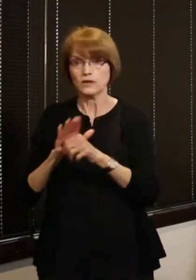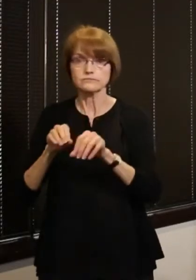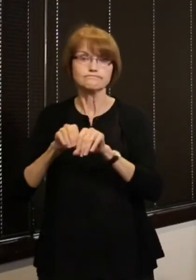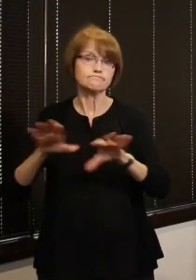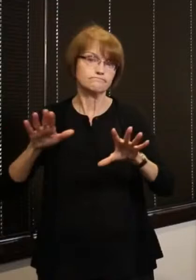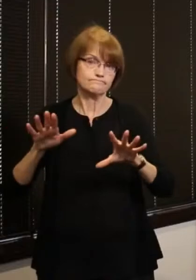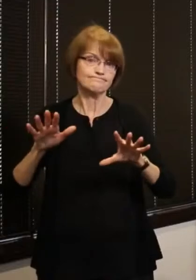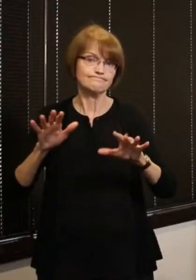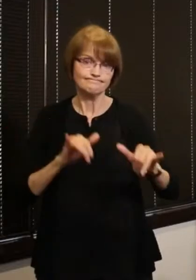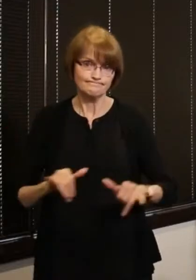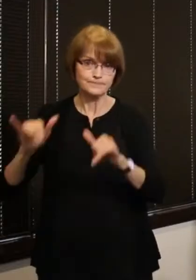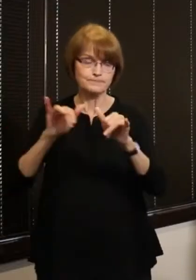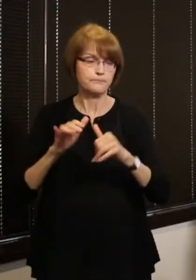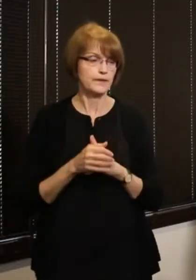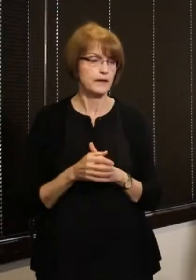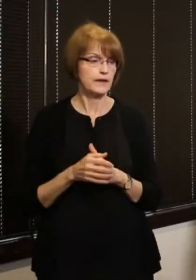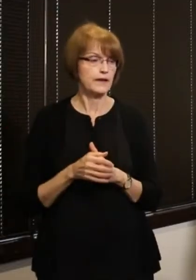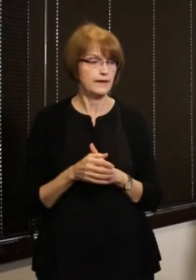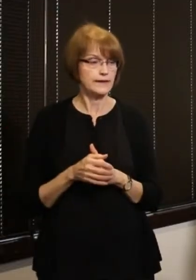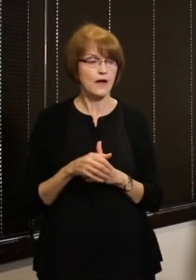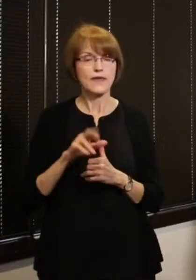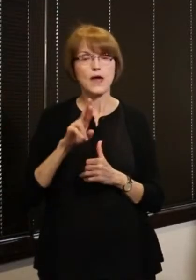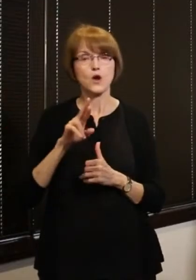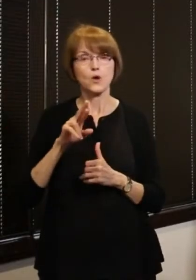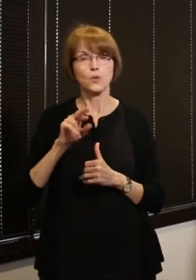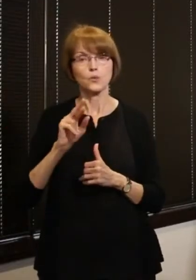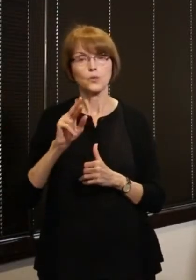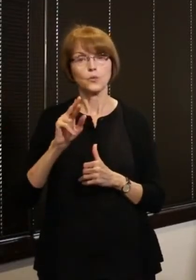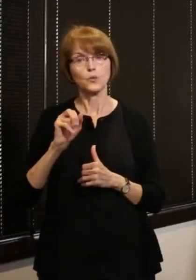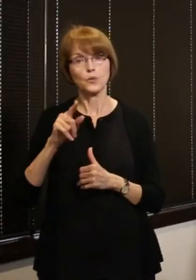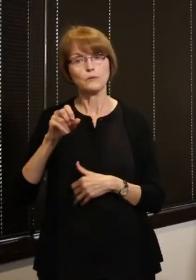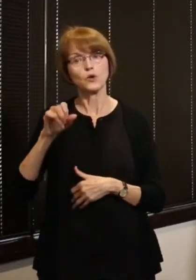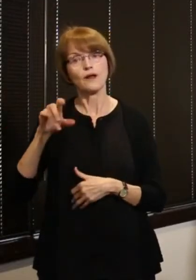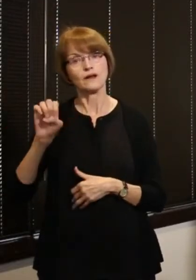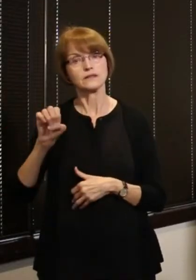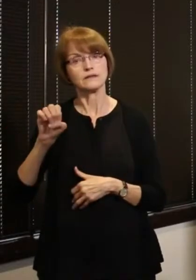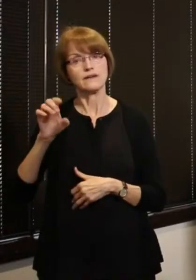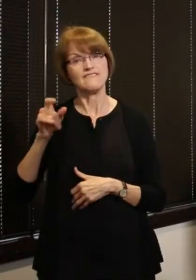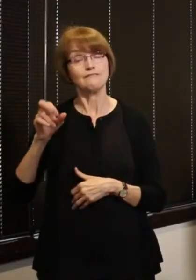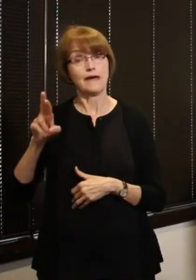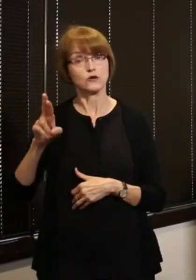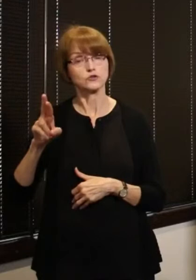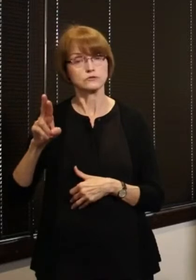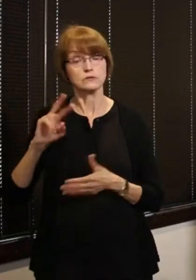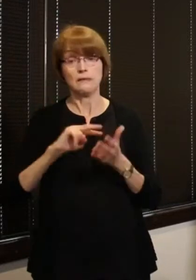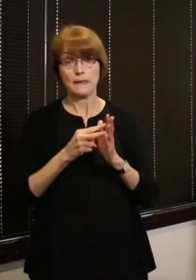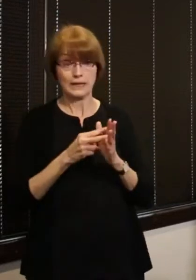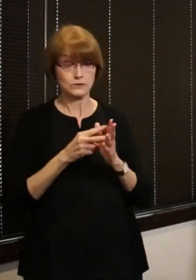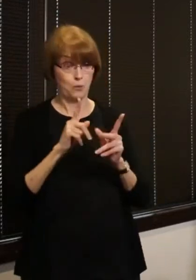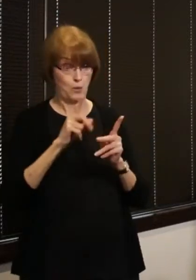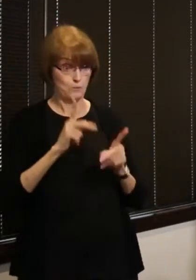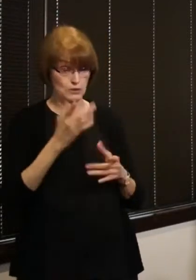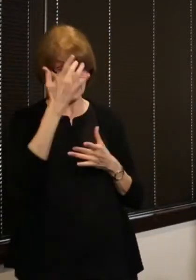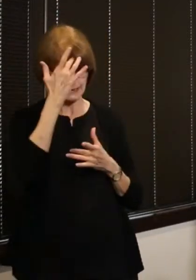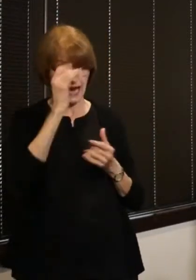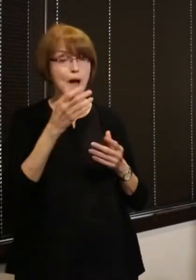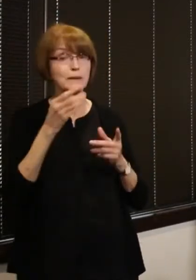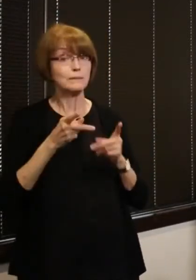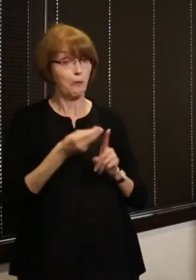our reproductive factor, which, as most of you know, we want our reproductive factor to be below